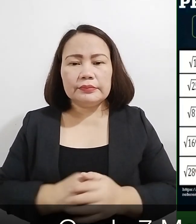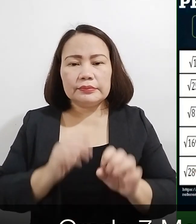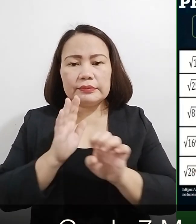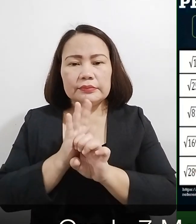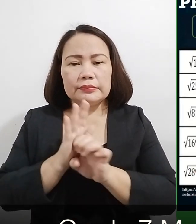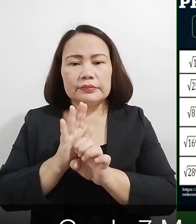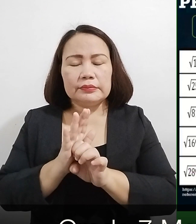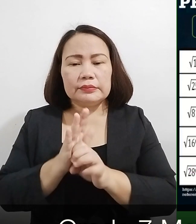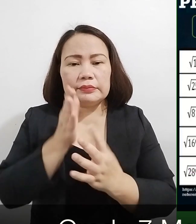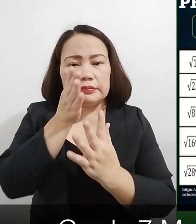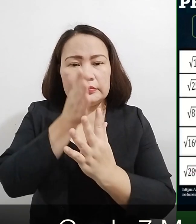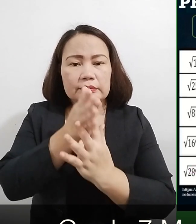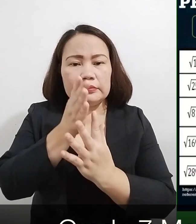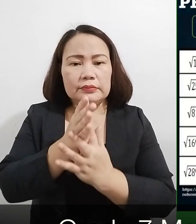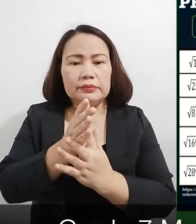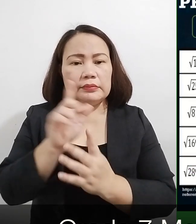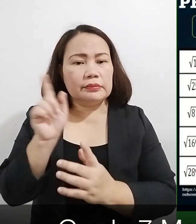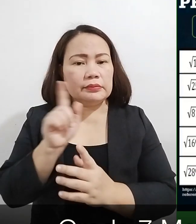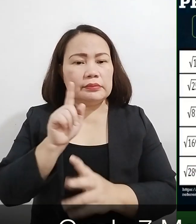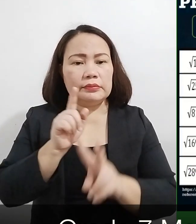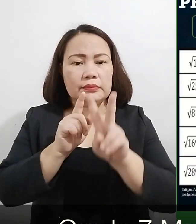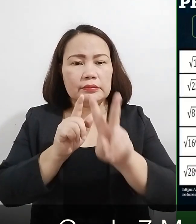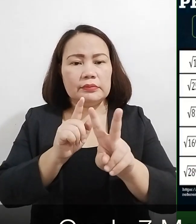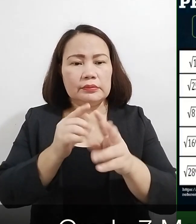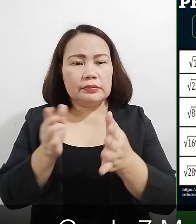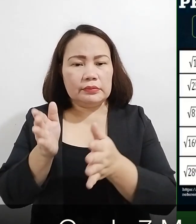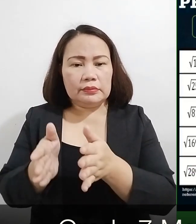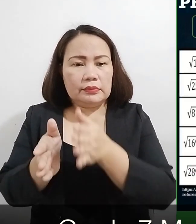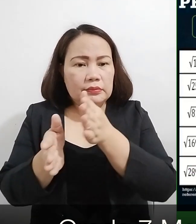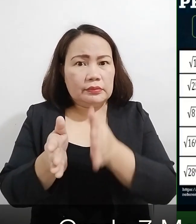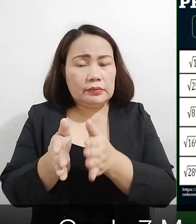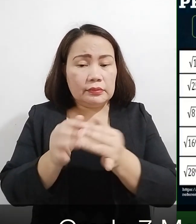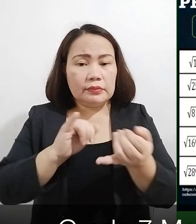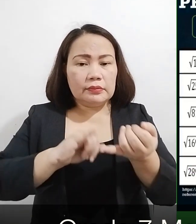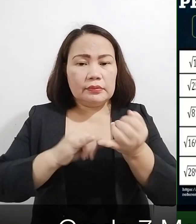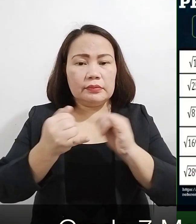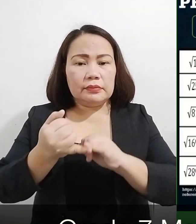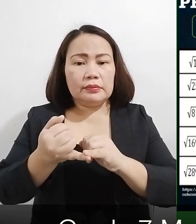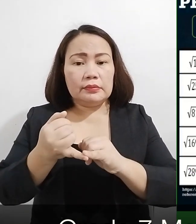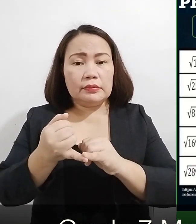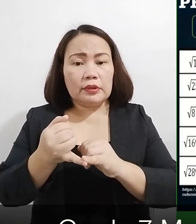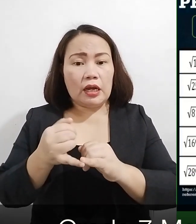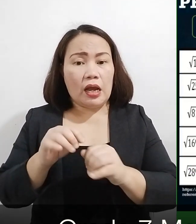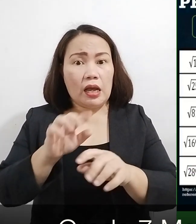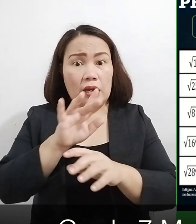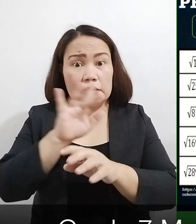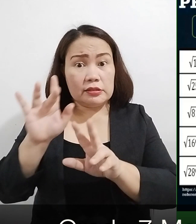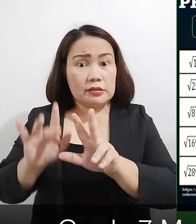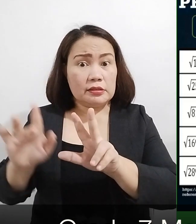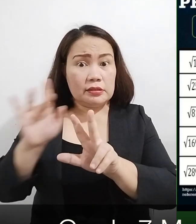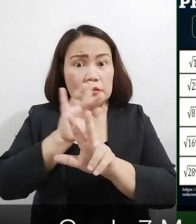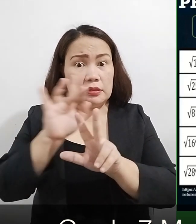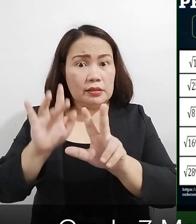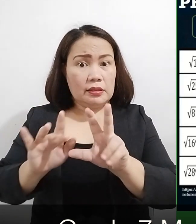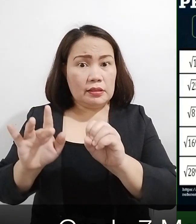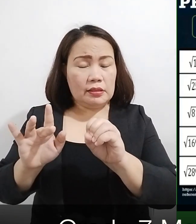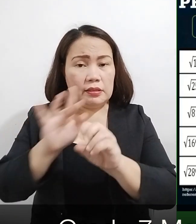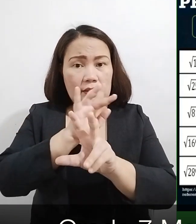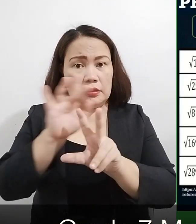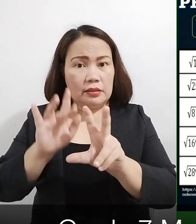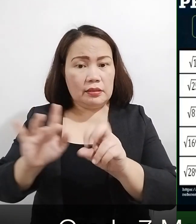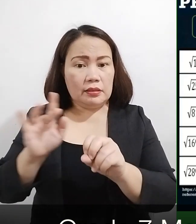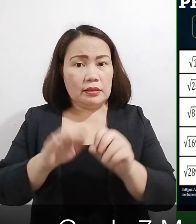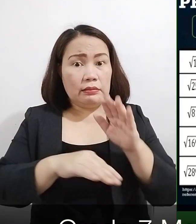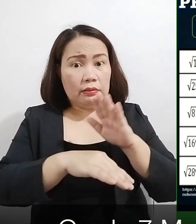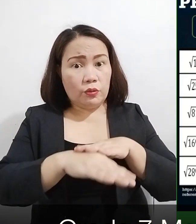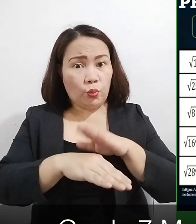so let's have an example. Between what two consecutive integers the square root of 30 lies? Okay, so paano